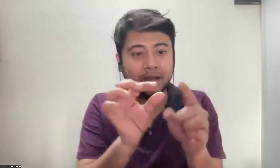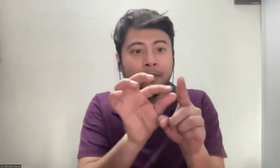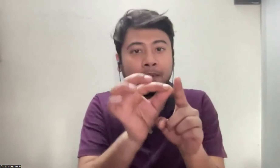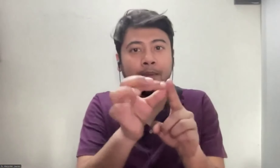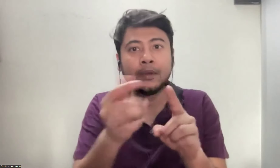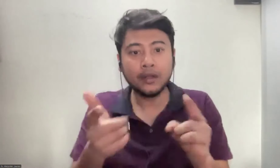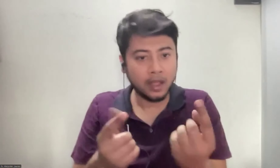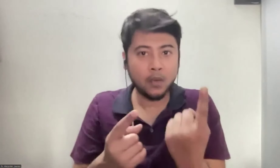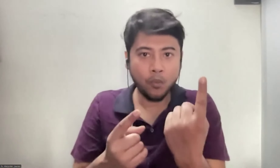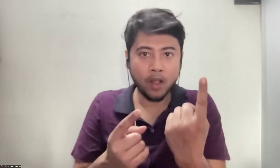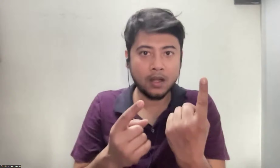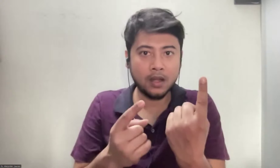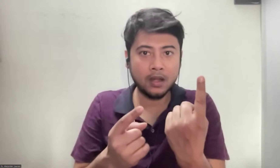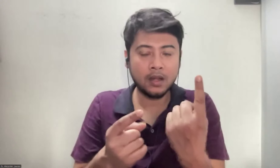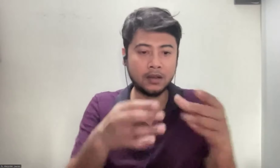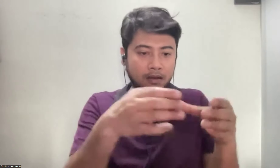has Tulsi.